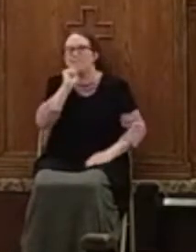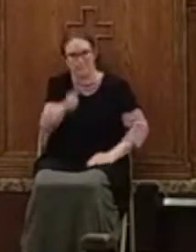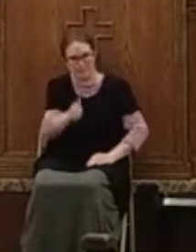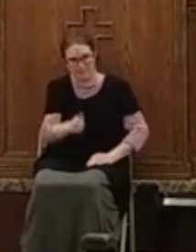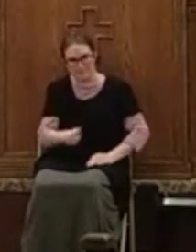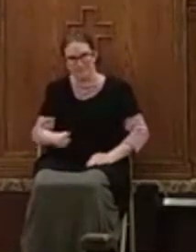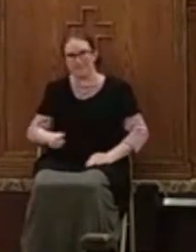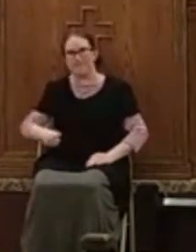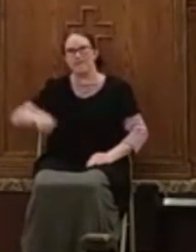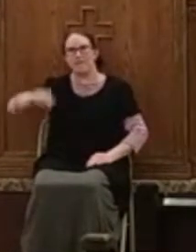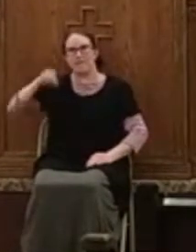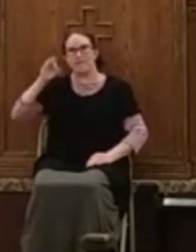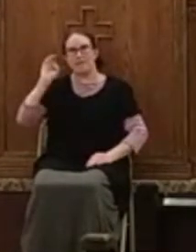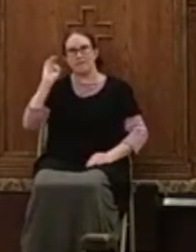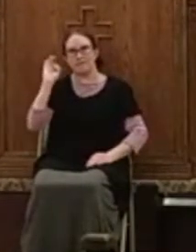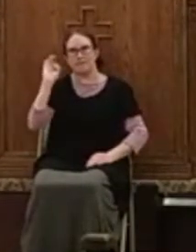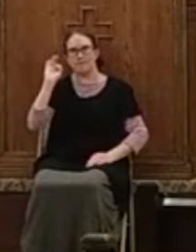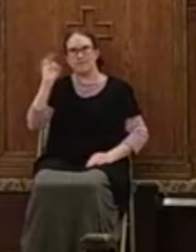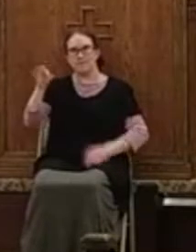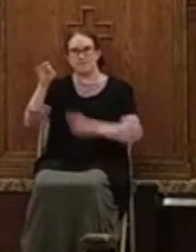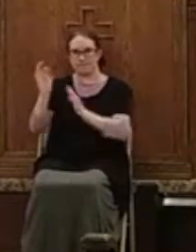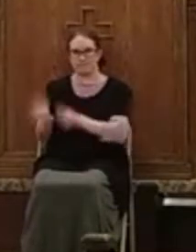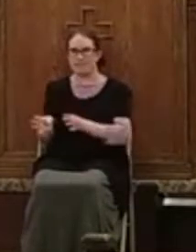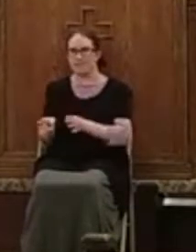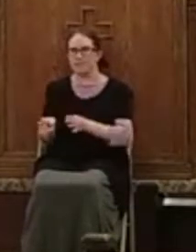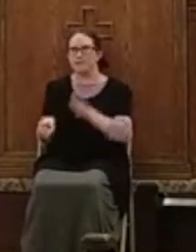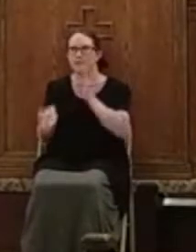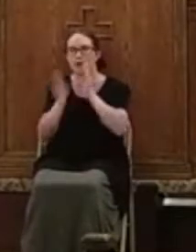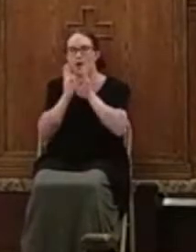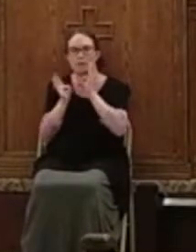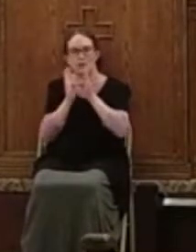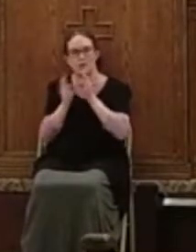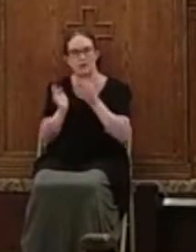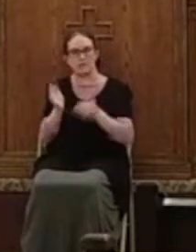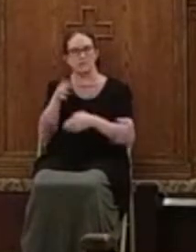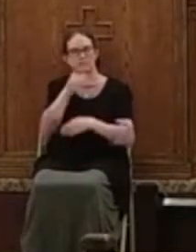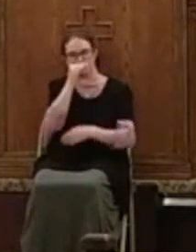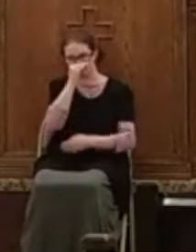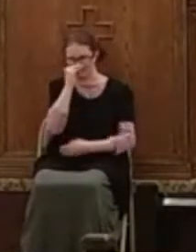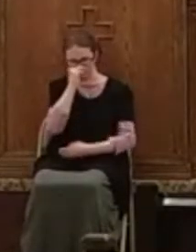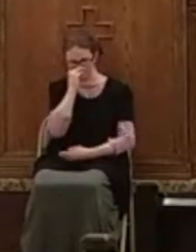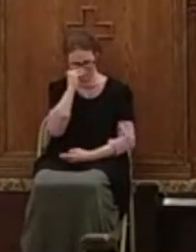Because Pastor Driscoll would have to do a lot of marriage counseling afterward.